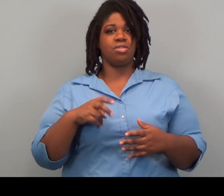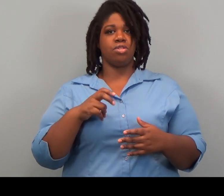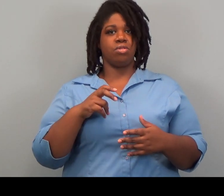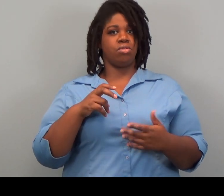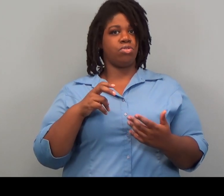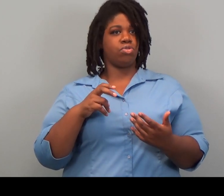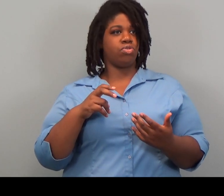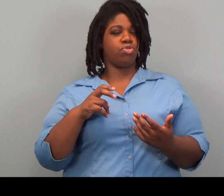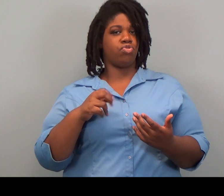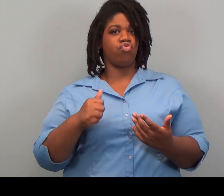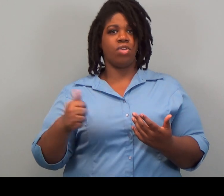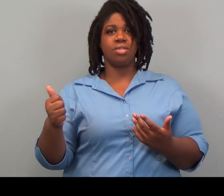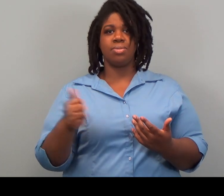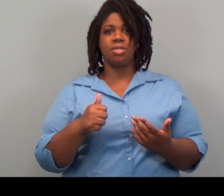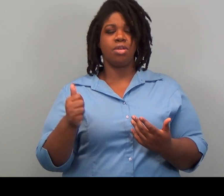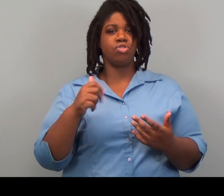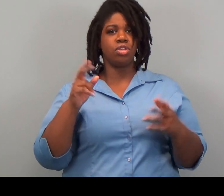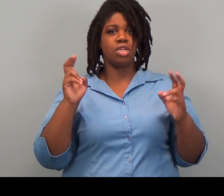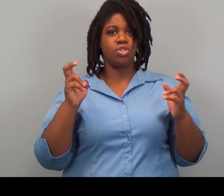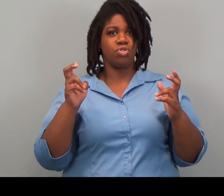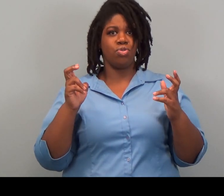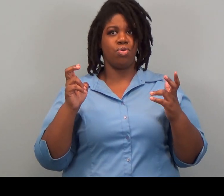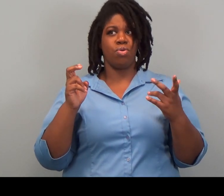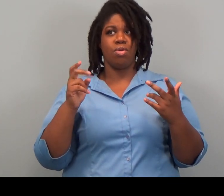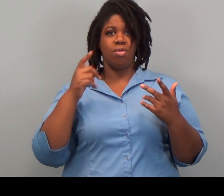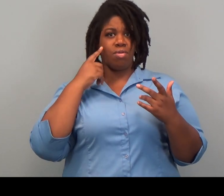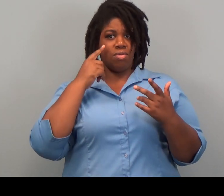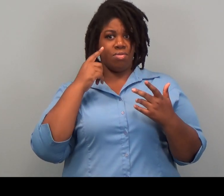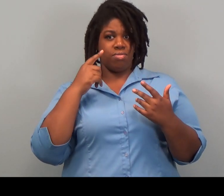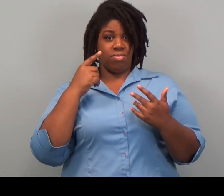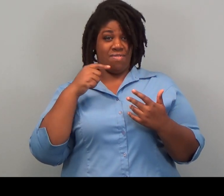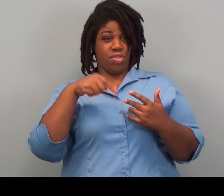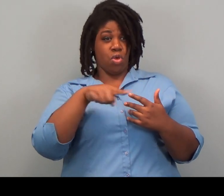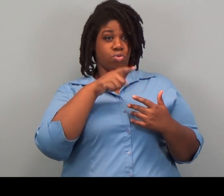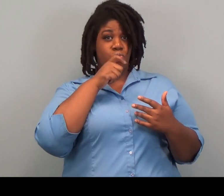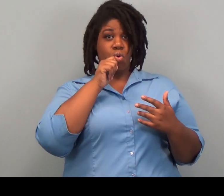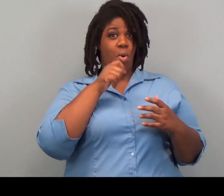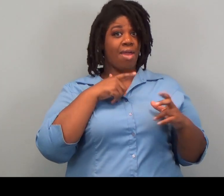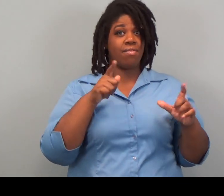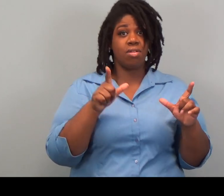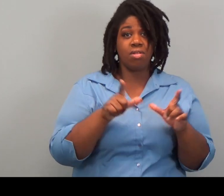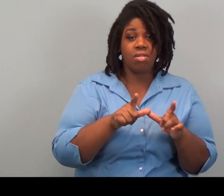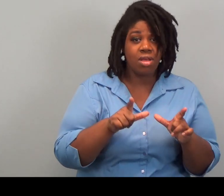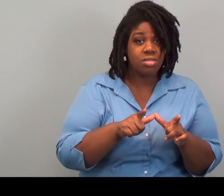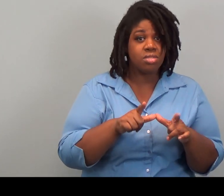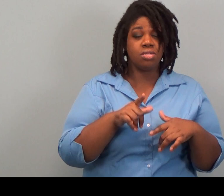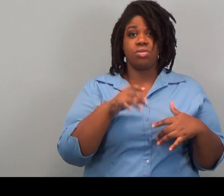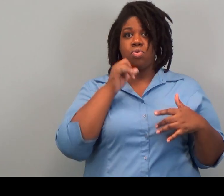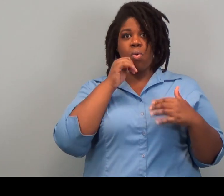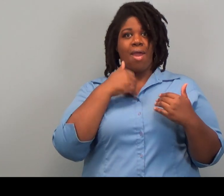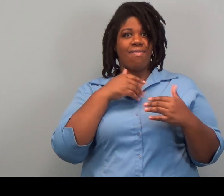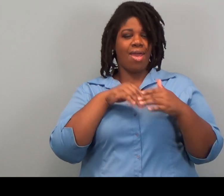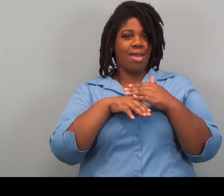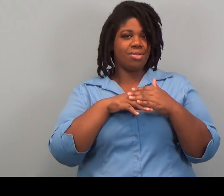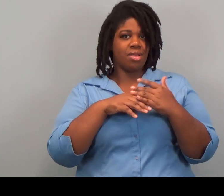how we design our community for folks that are more vulnerable, don't have a driver's license, things like that.